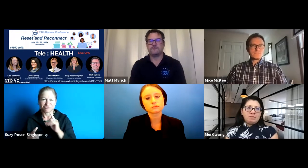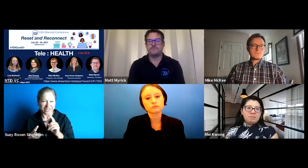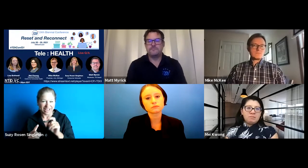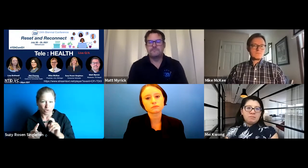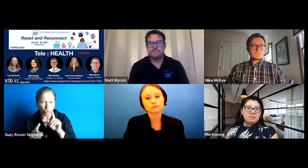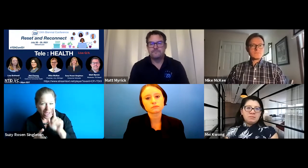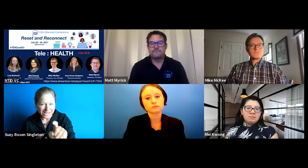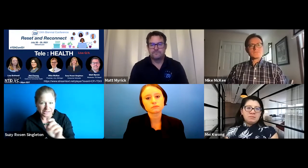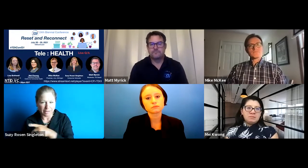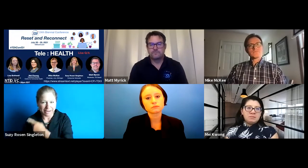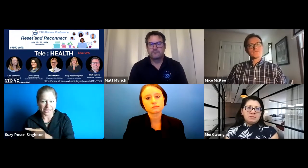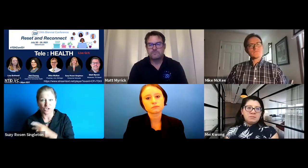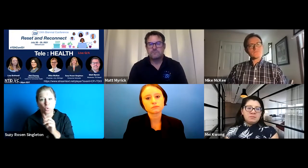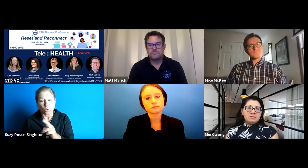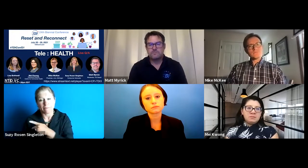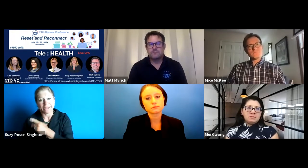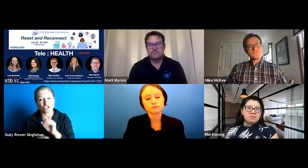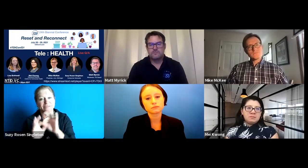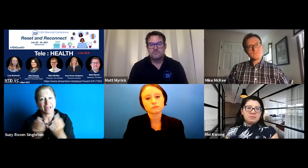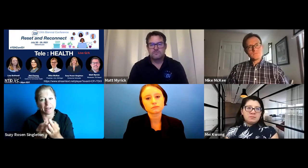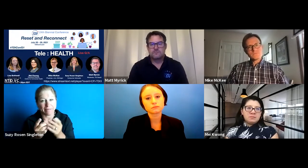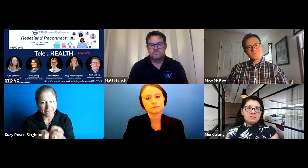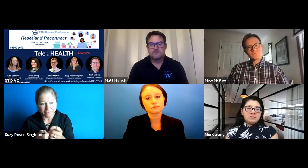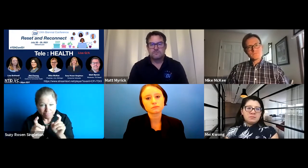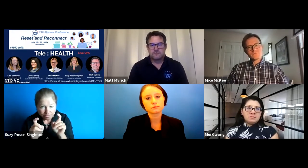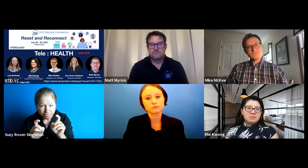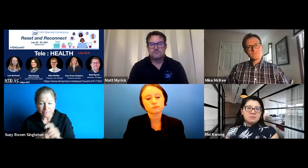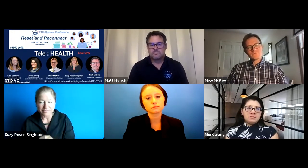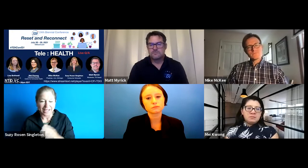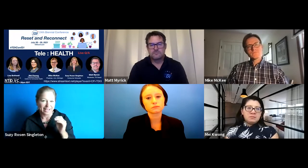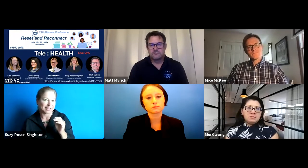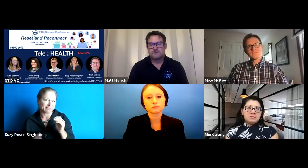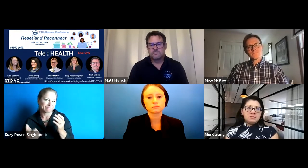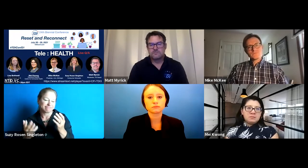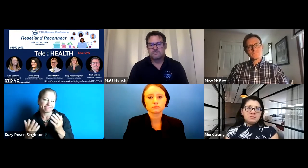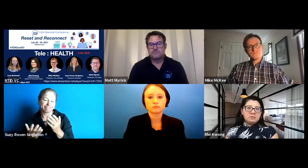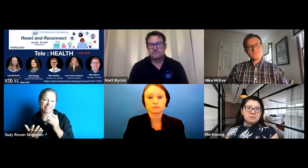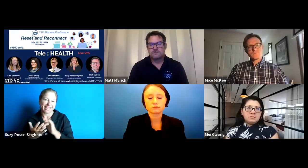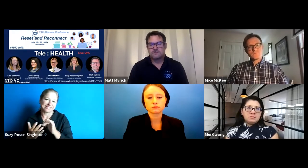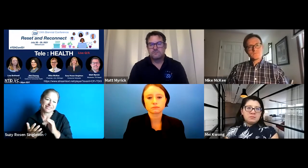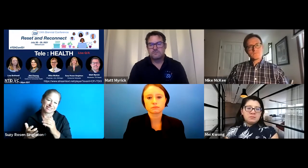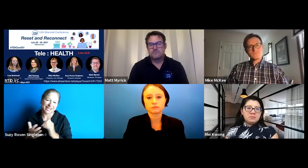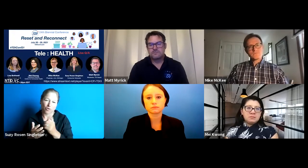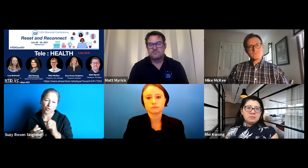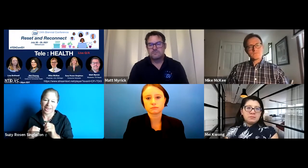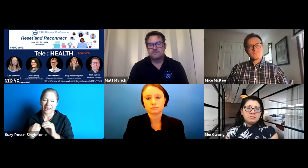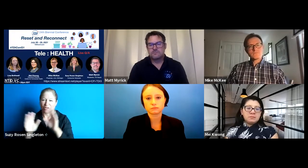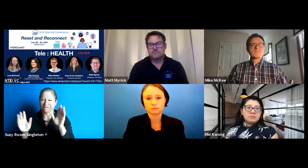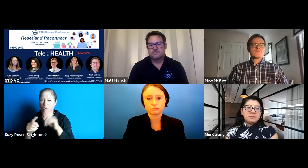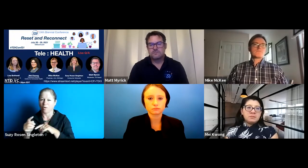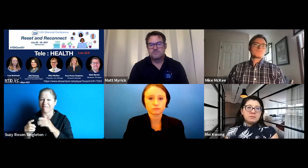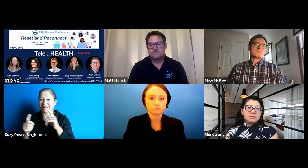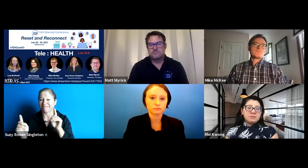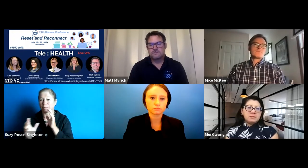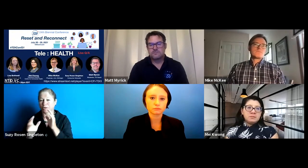suite of options that exist, but you ultimately have to ask the patient or the patient's family member in some events